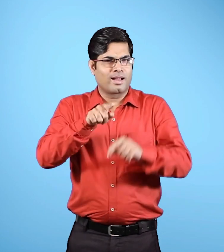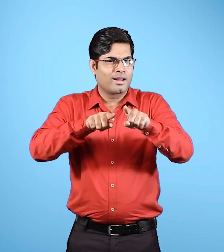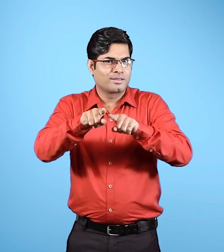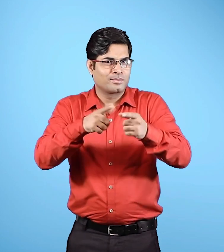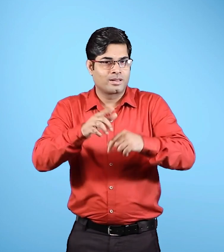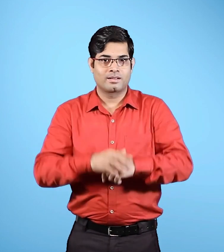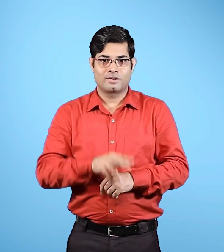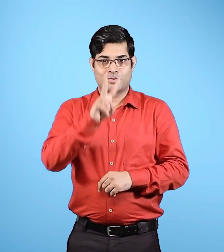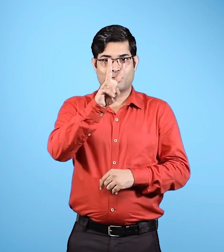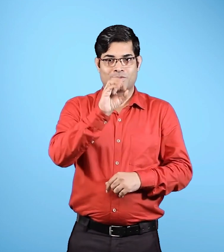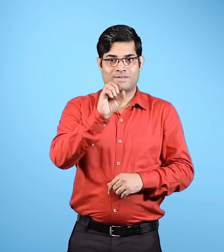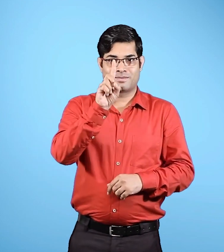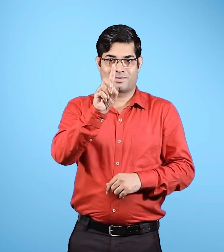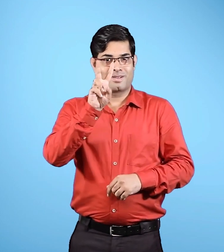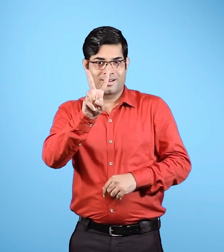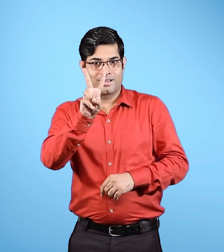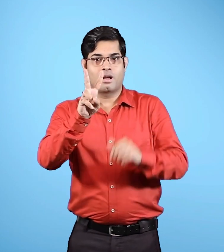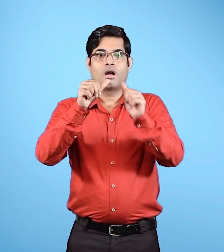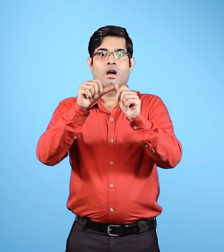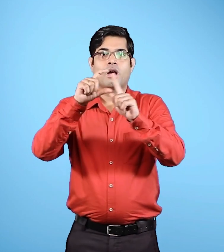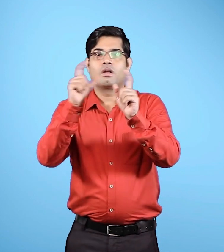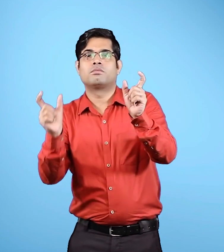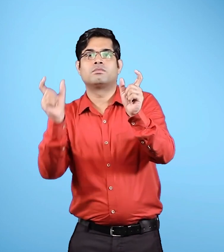So, 2012 can also be